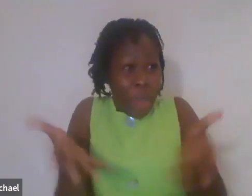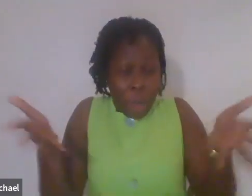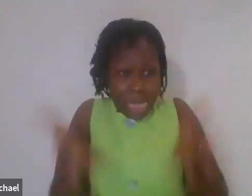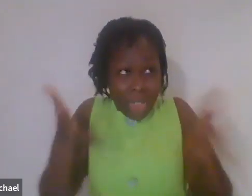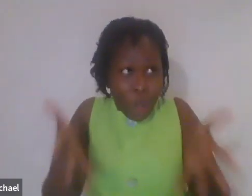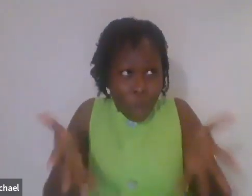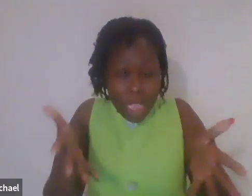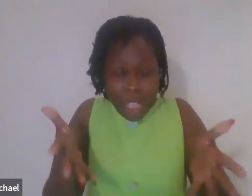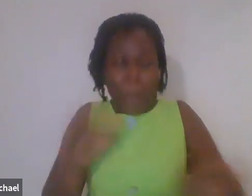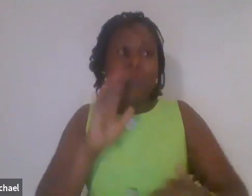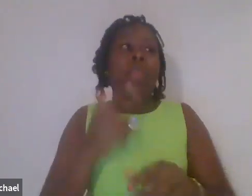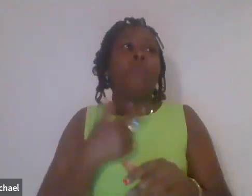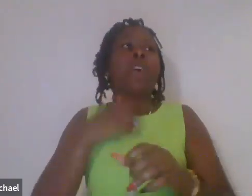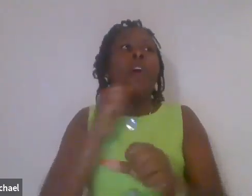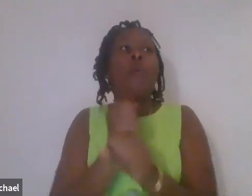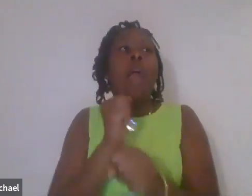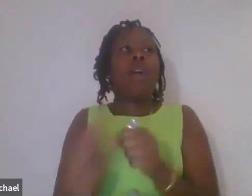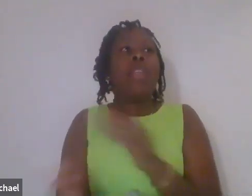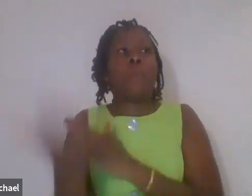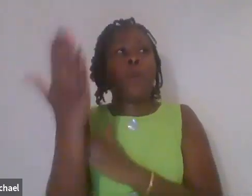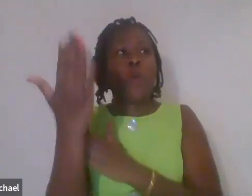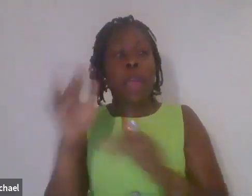But even now, as we are here now,